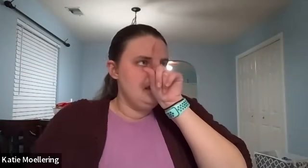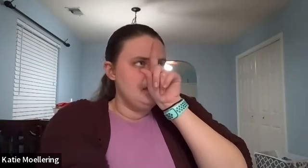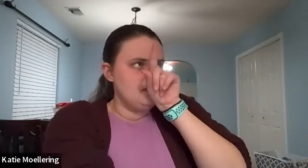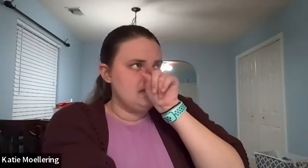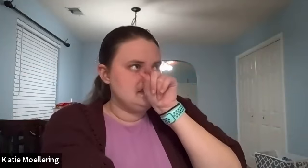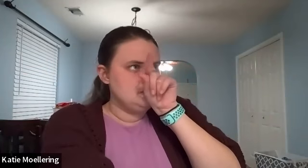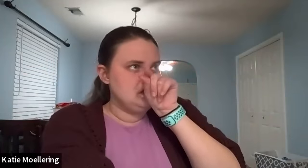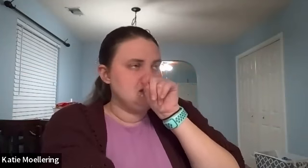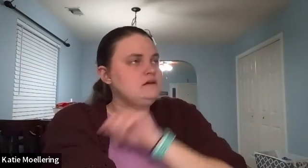This one,